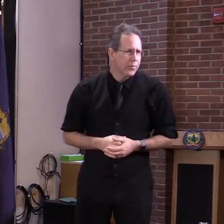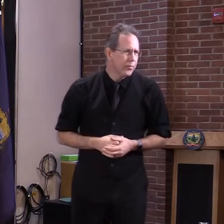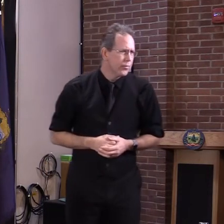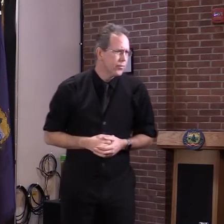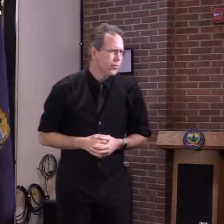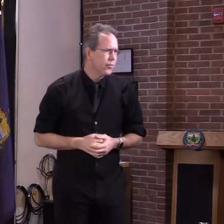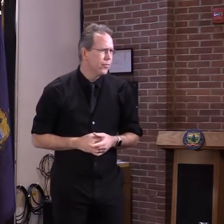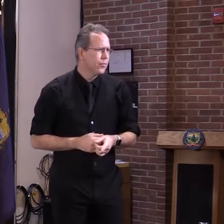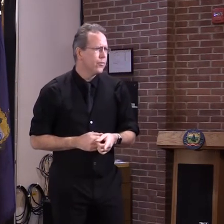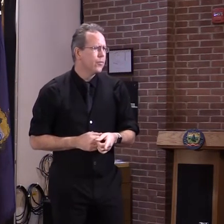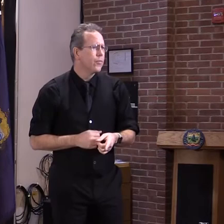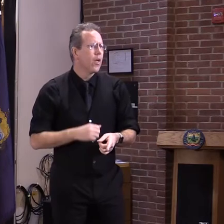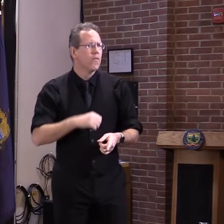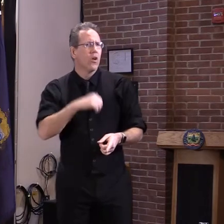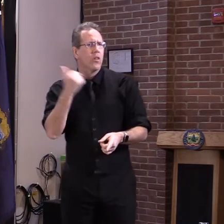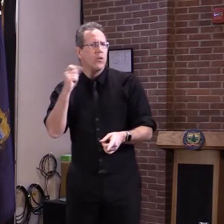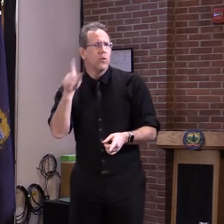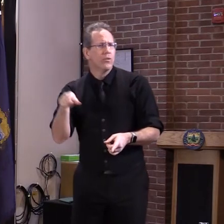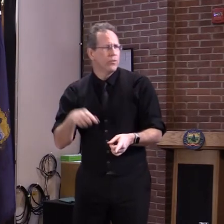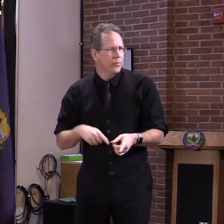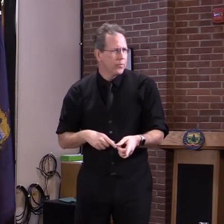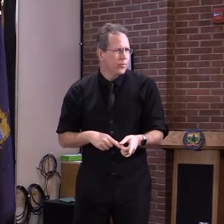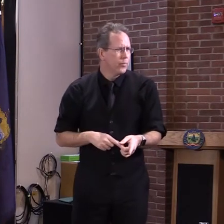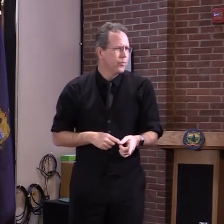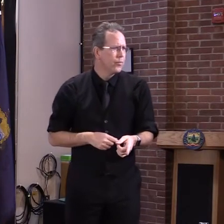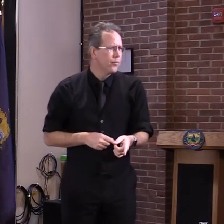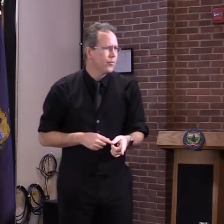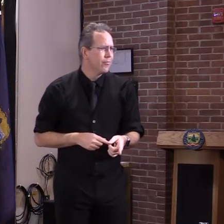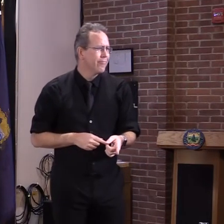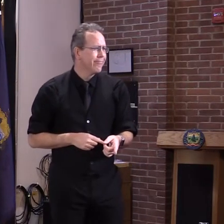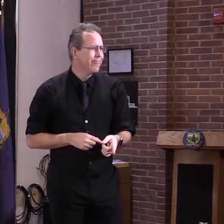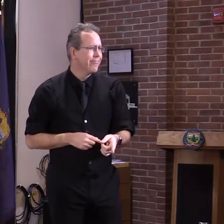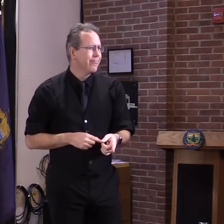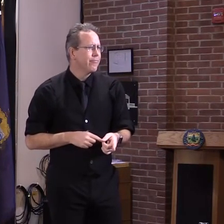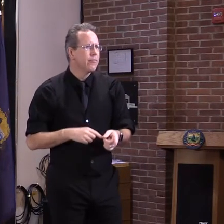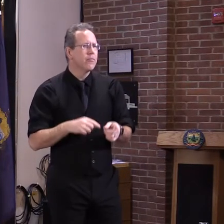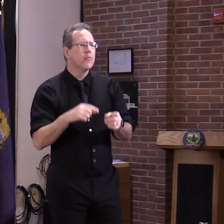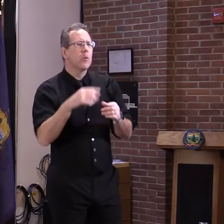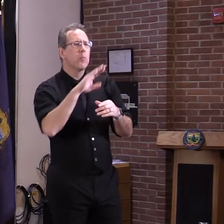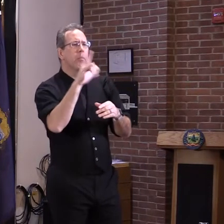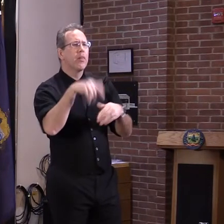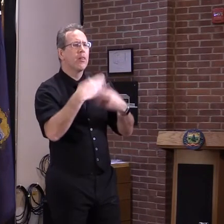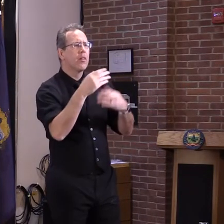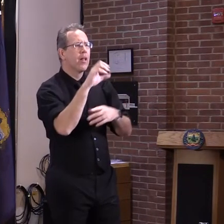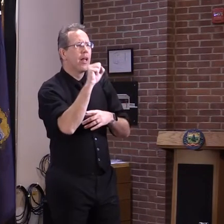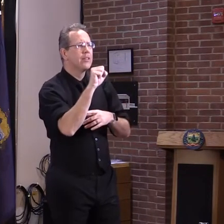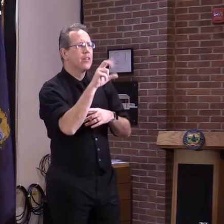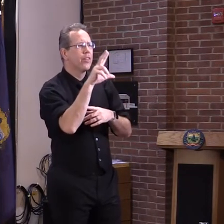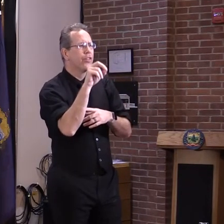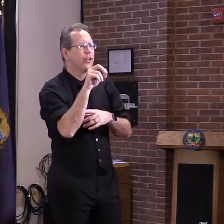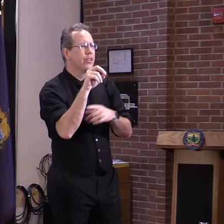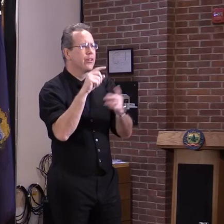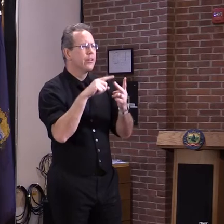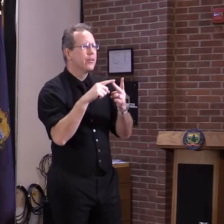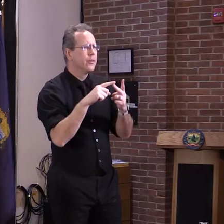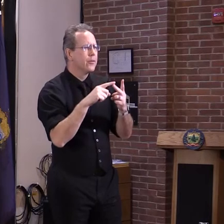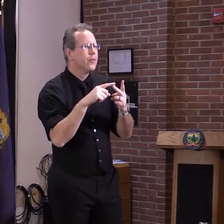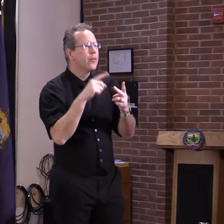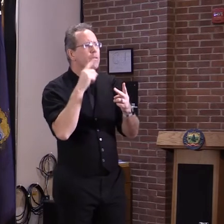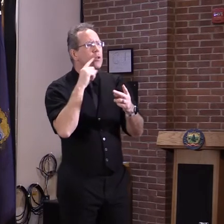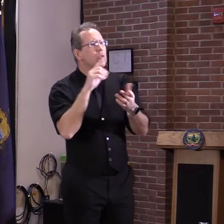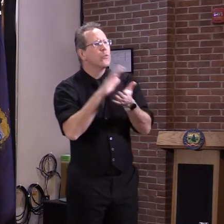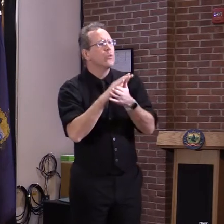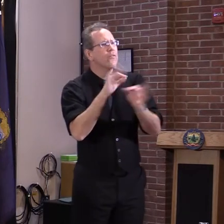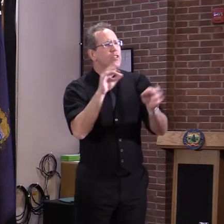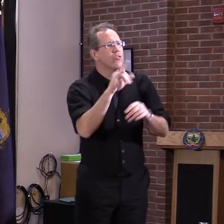Governor, critics of S-30 say that making hospitals gun-free zones actually make them more vulnerable to a